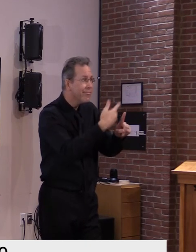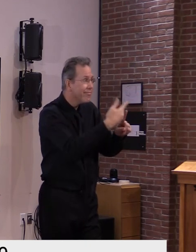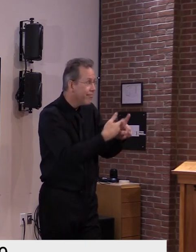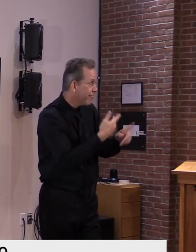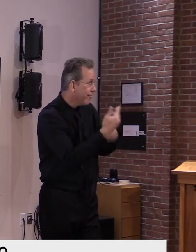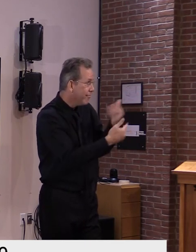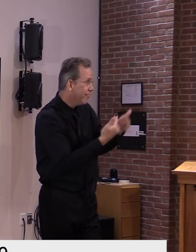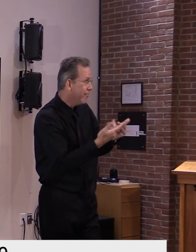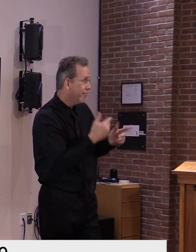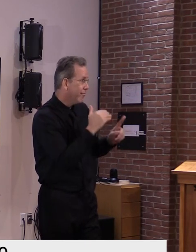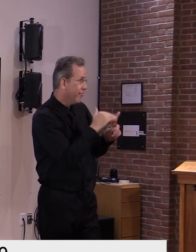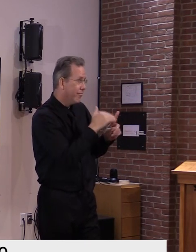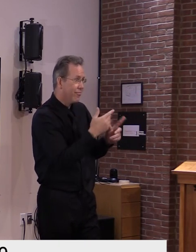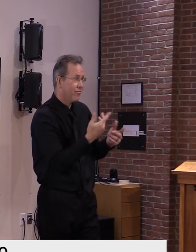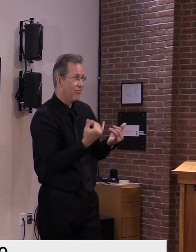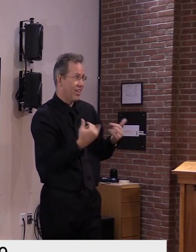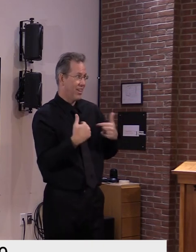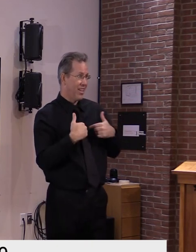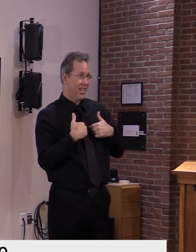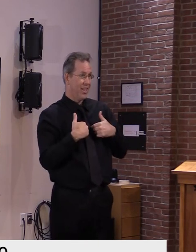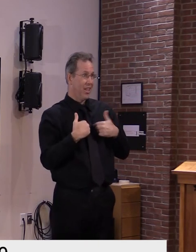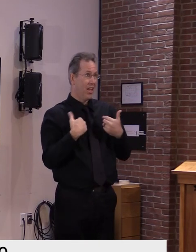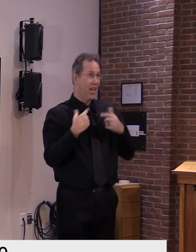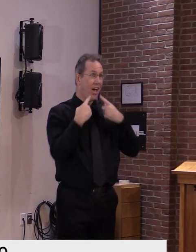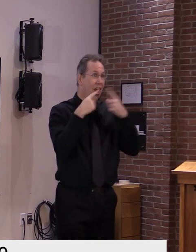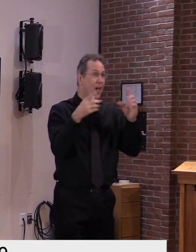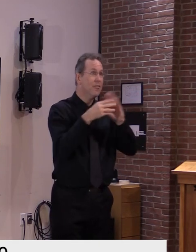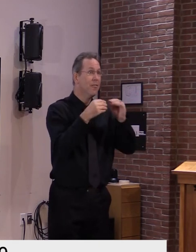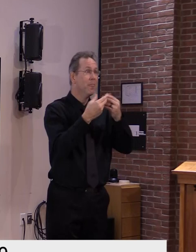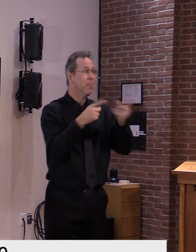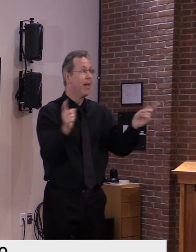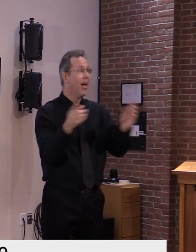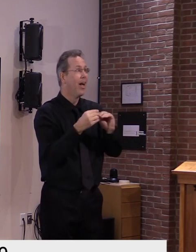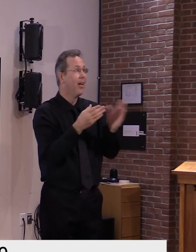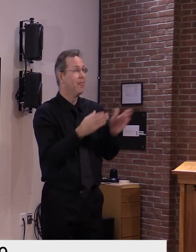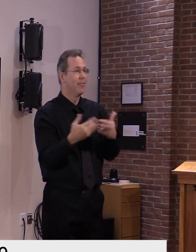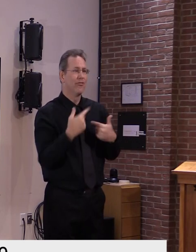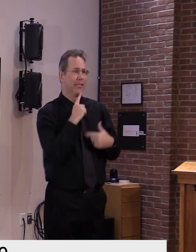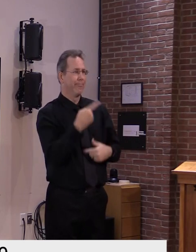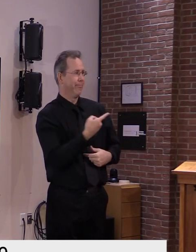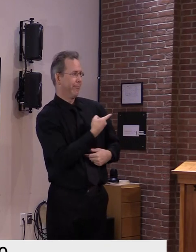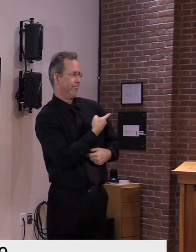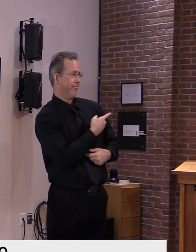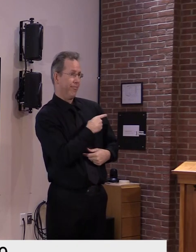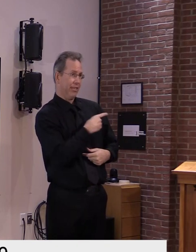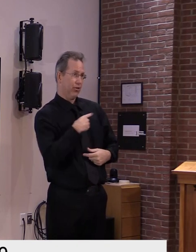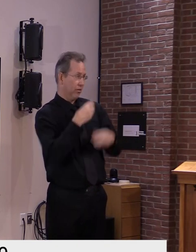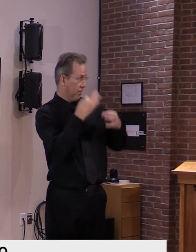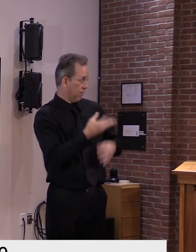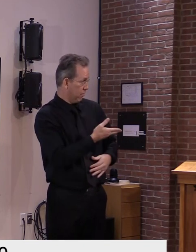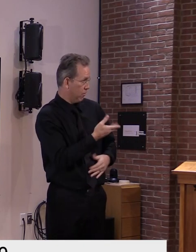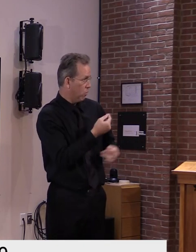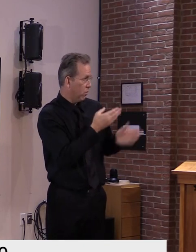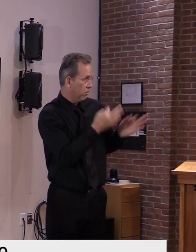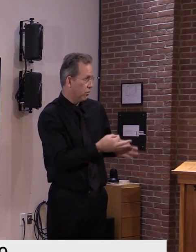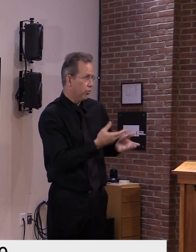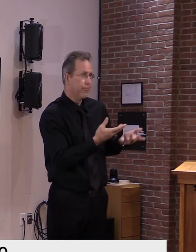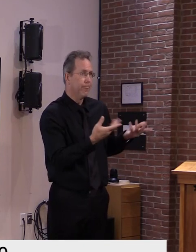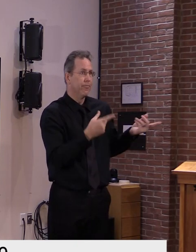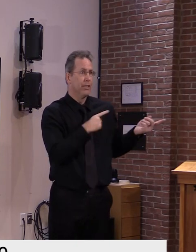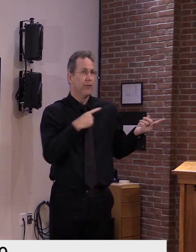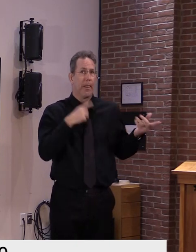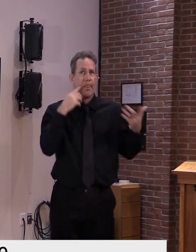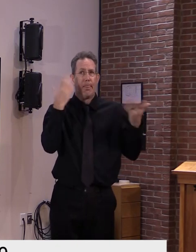to talk about what I'm going to do or what we're going to do or what the legislature is going to do, because I don't think anyone knows really at this